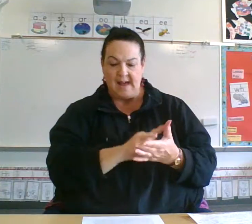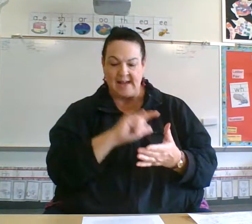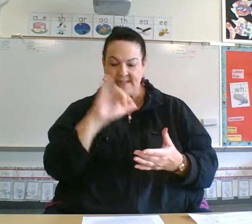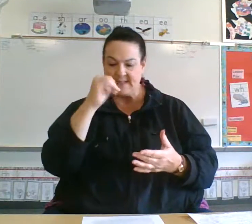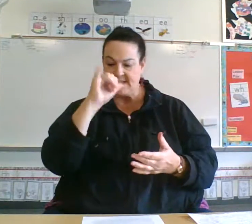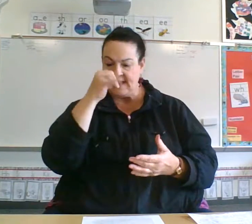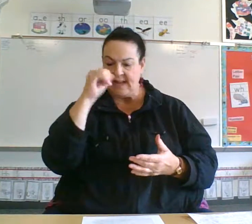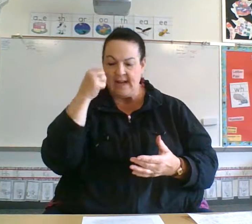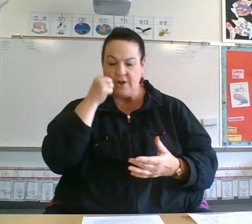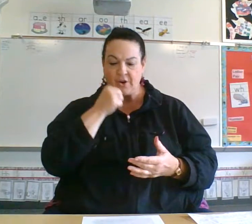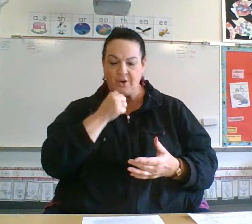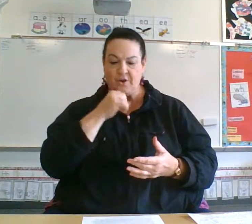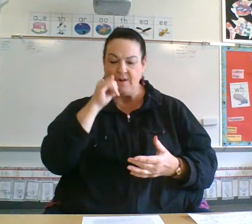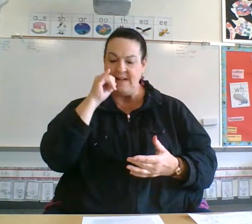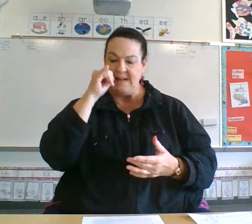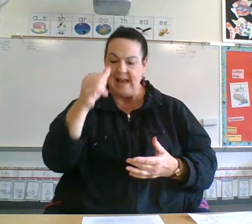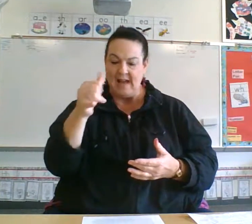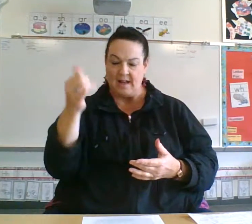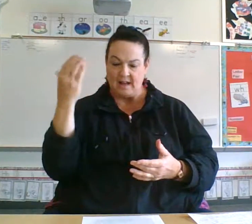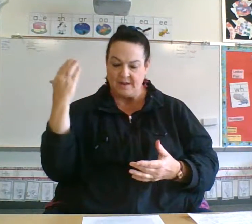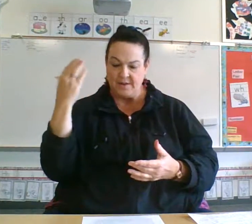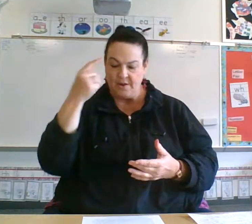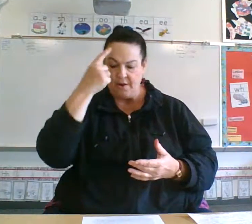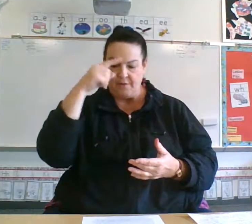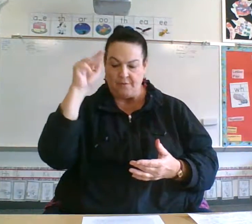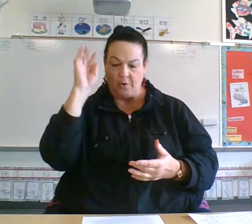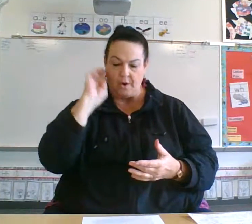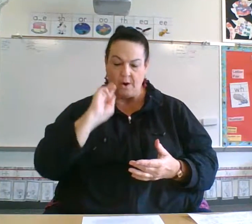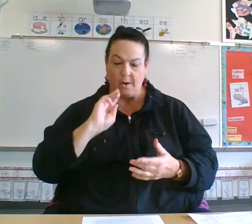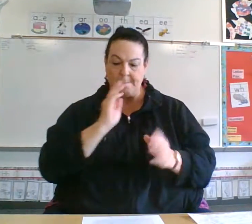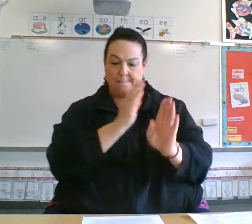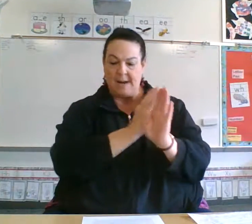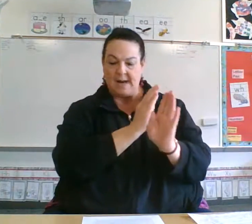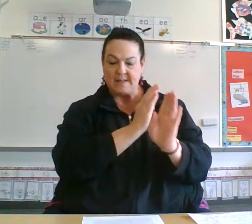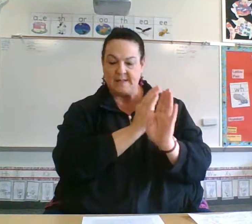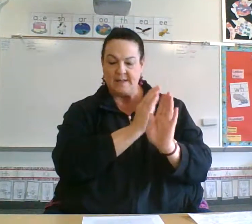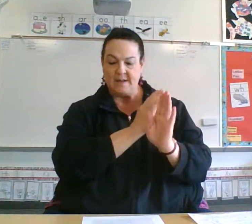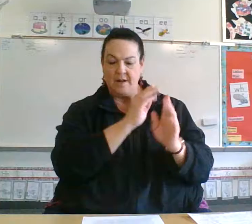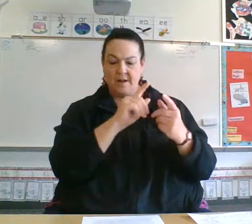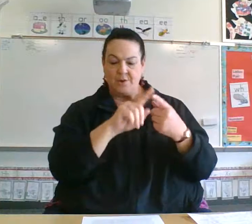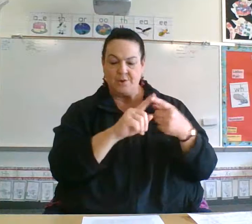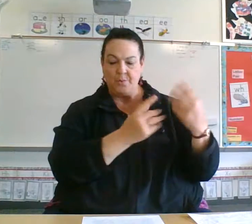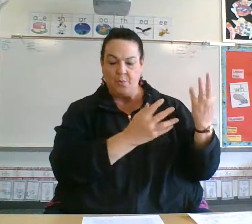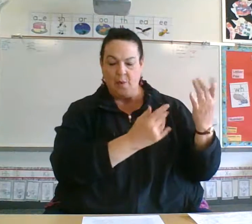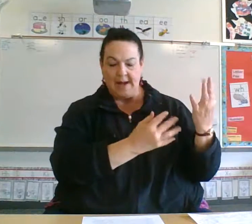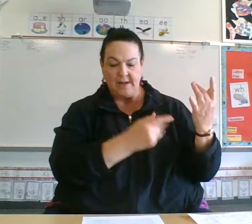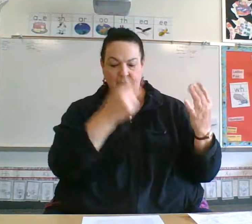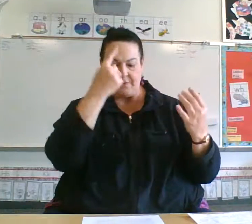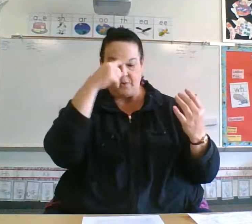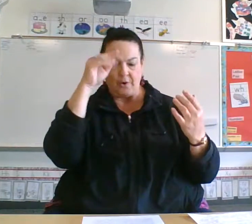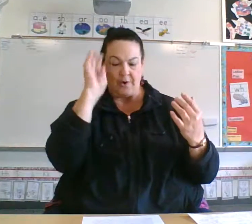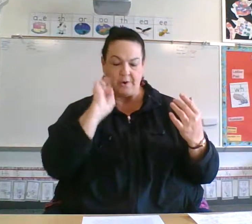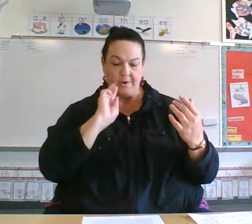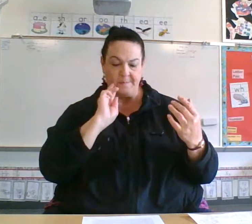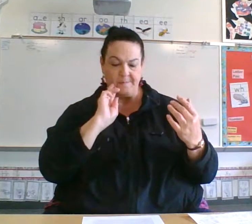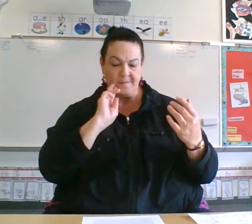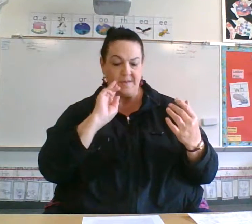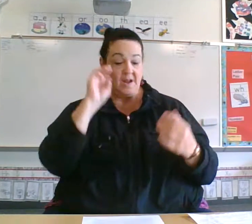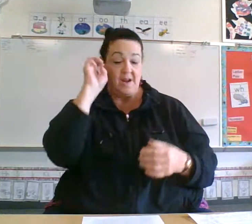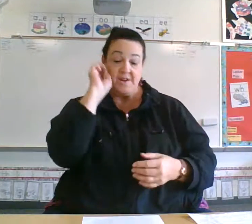That silly girl yelled for her bus to wait for her.